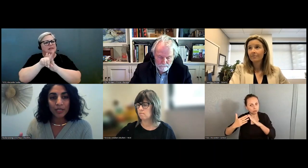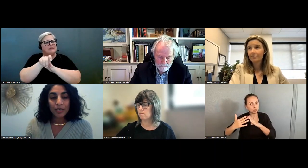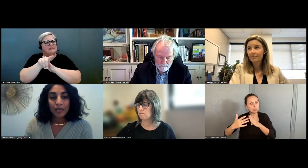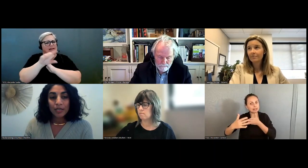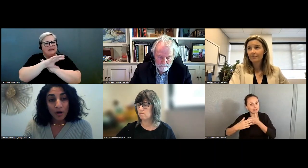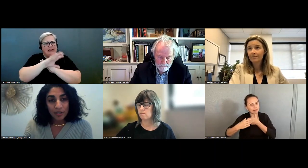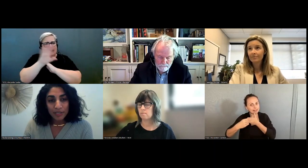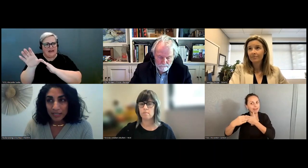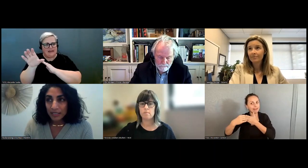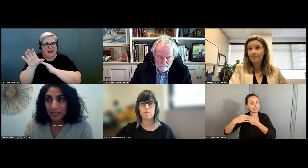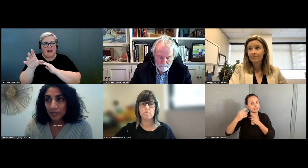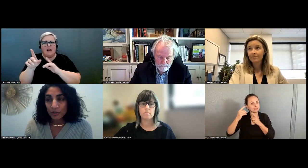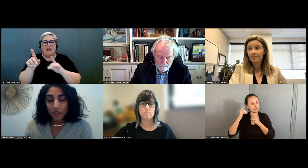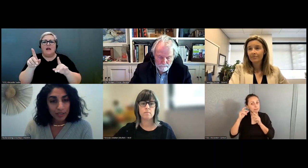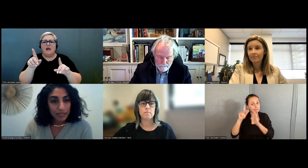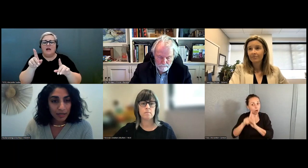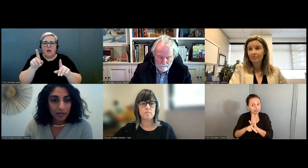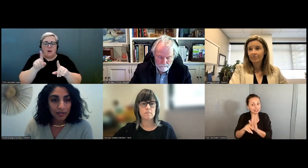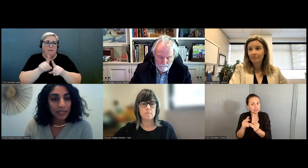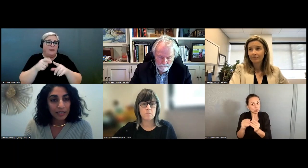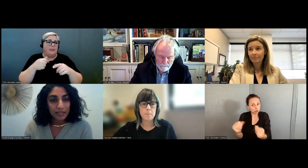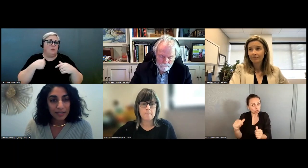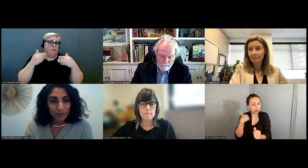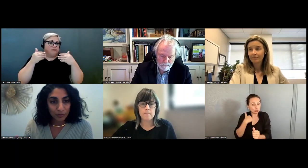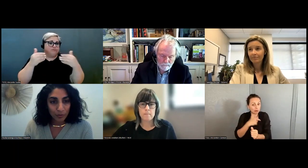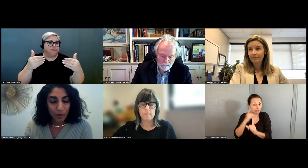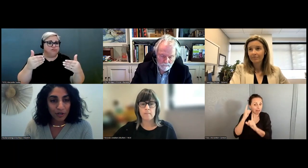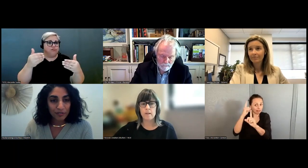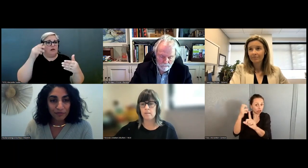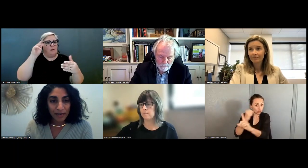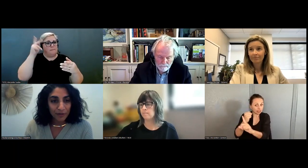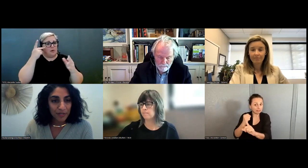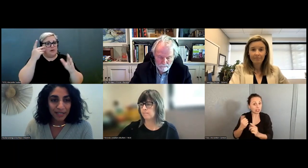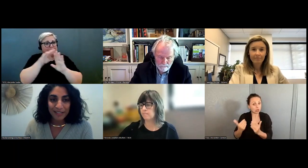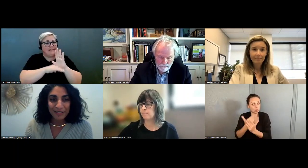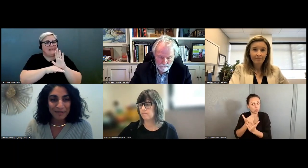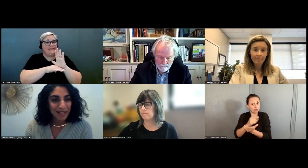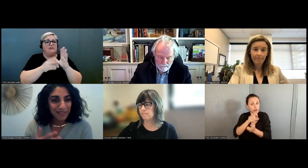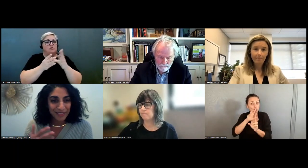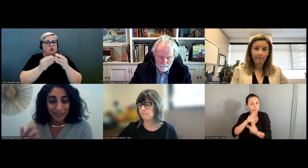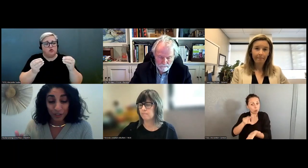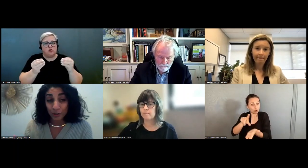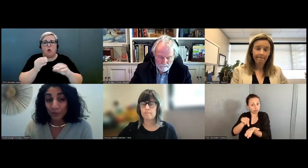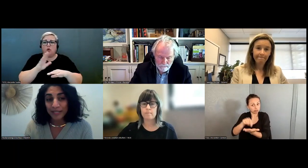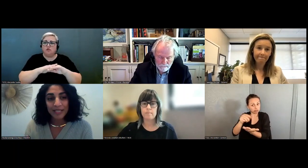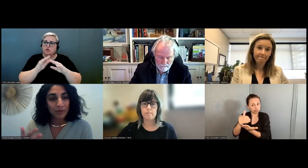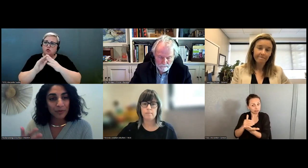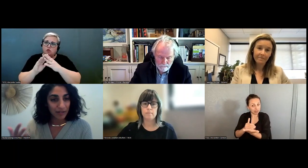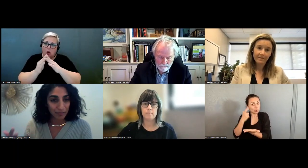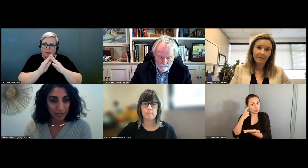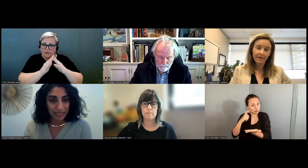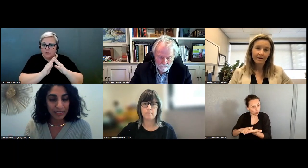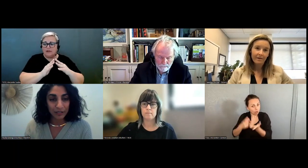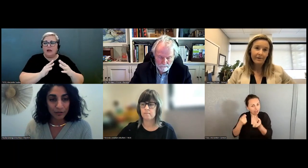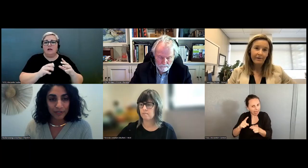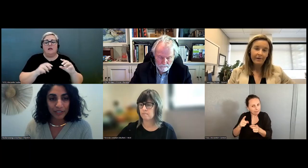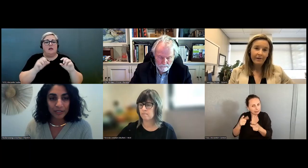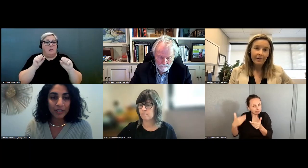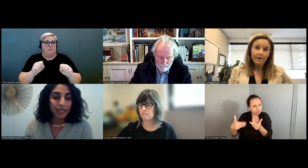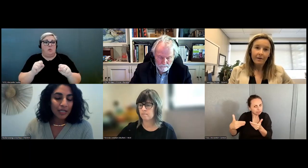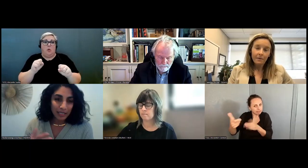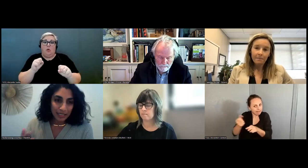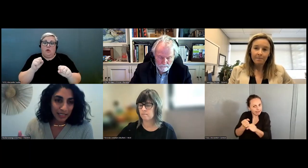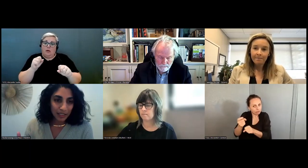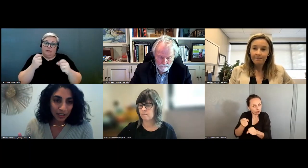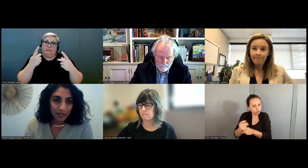achievable policy solutions. Our latest report card found, and these are trends that we have been seeing year over